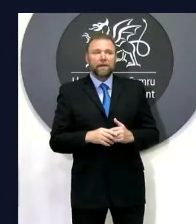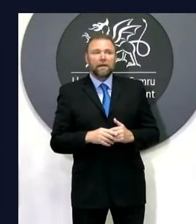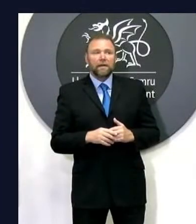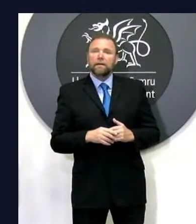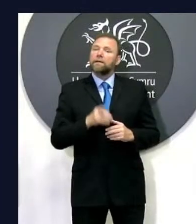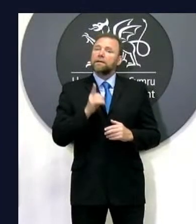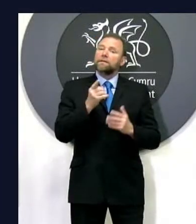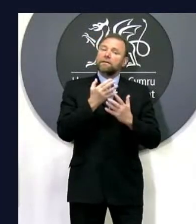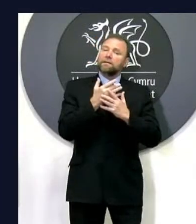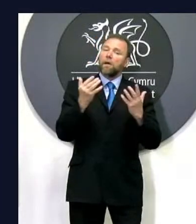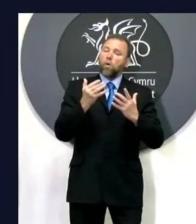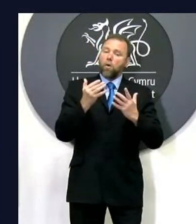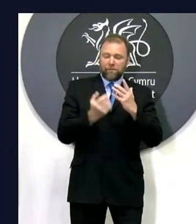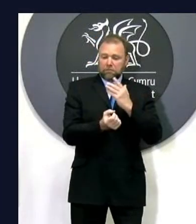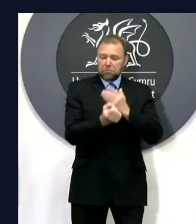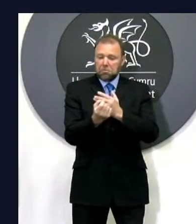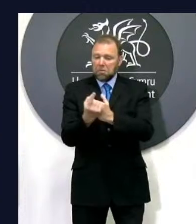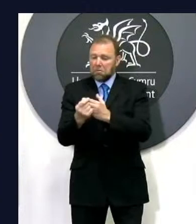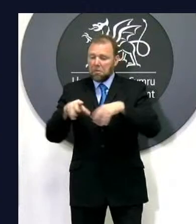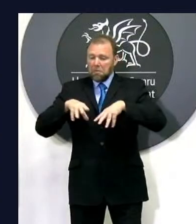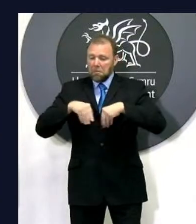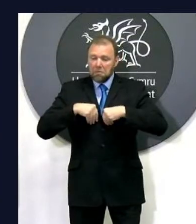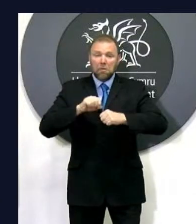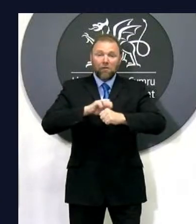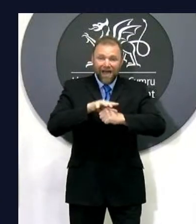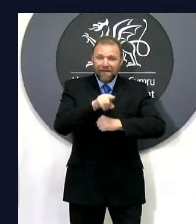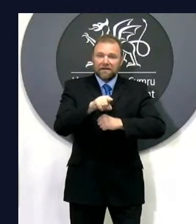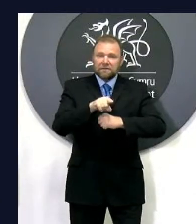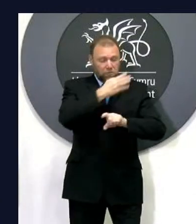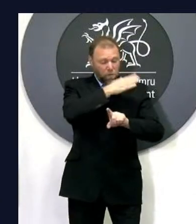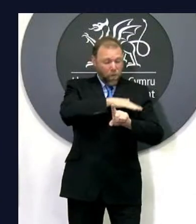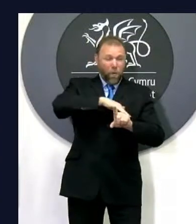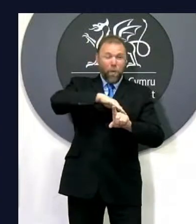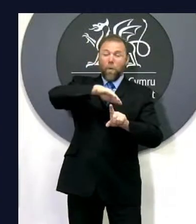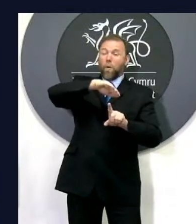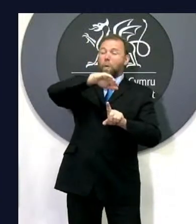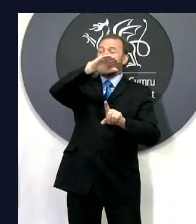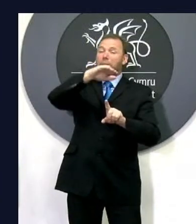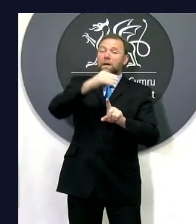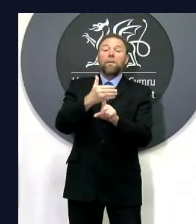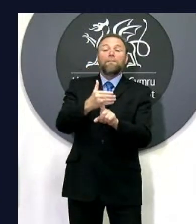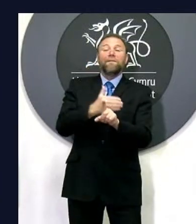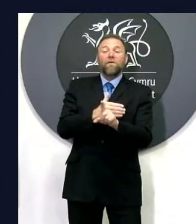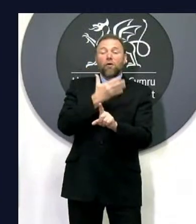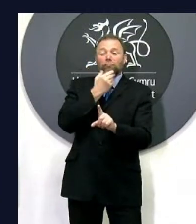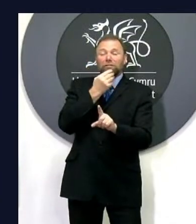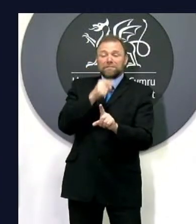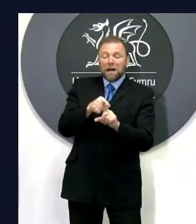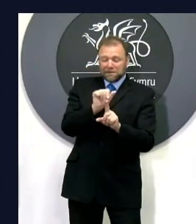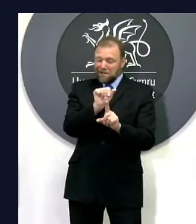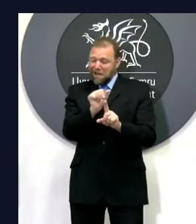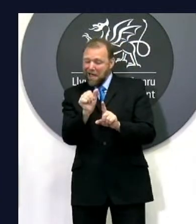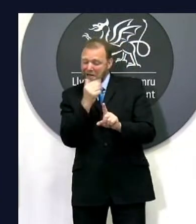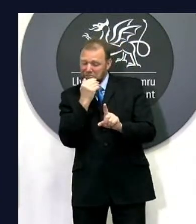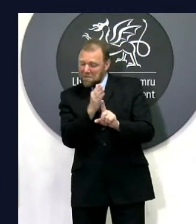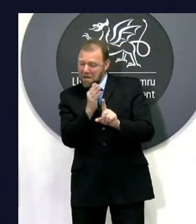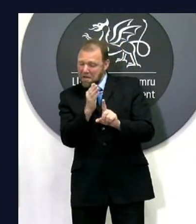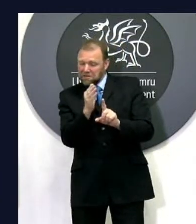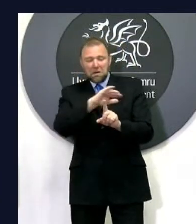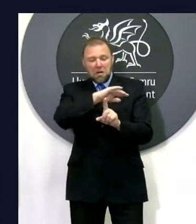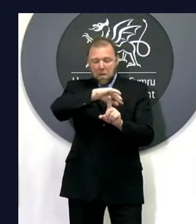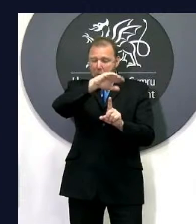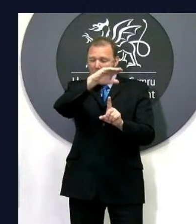the cases have actually fallen back from the very high levels that we saw in the pre-Christmas and peri-Christmas period, and they've